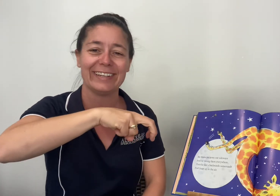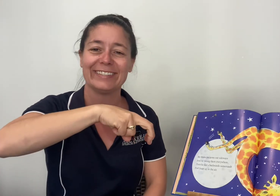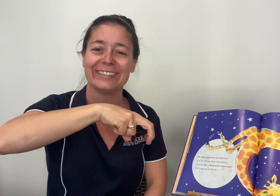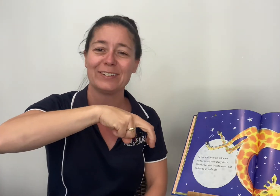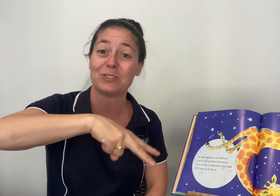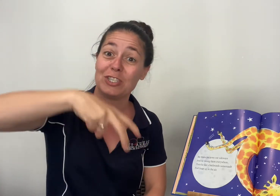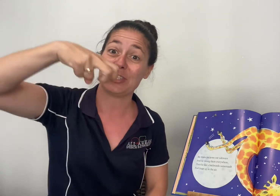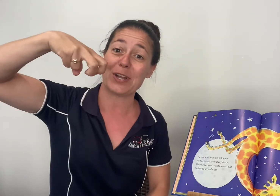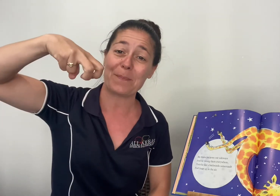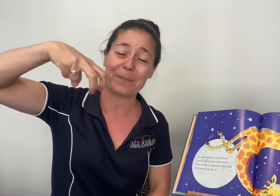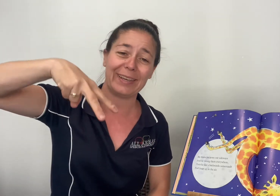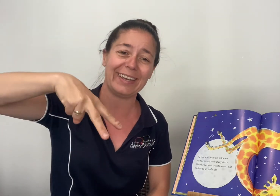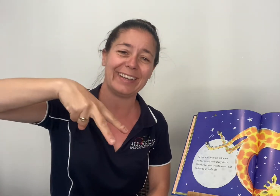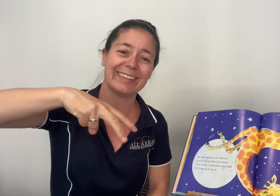down, jumping.